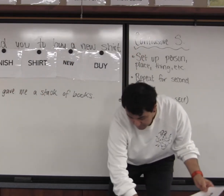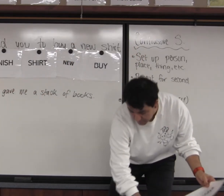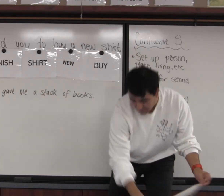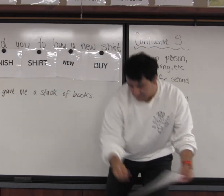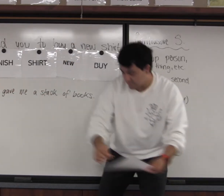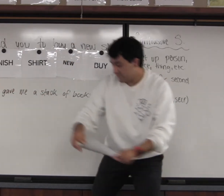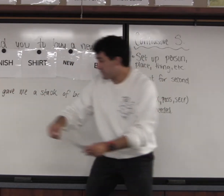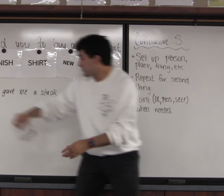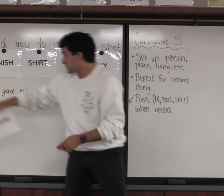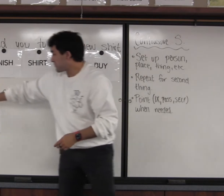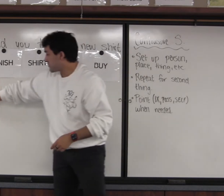up.